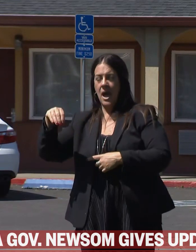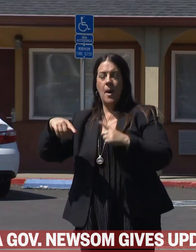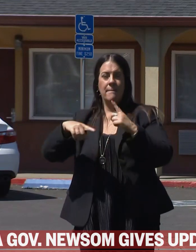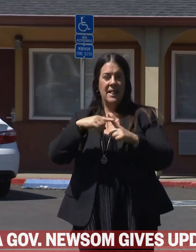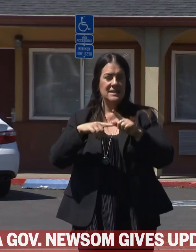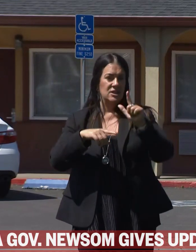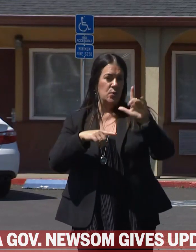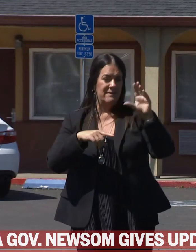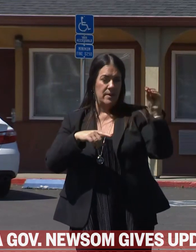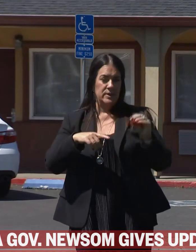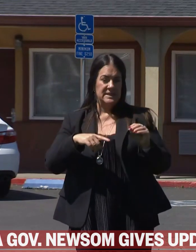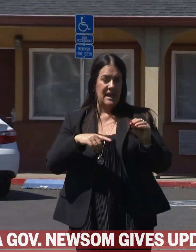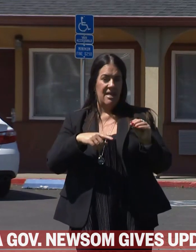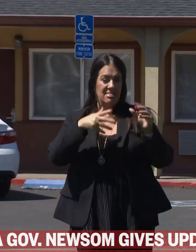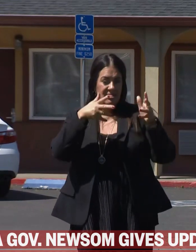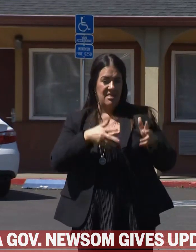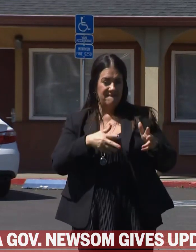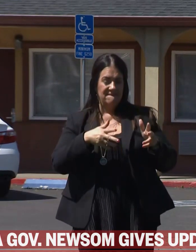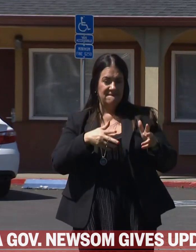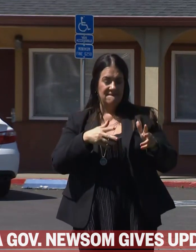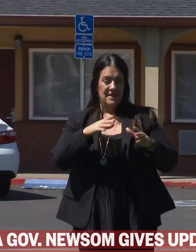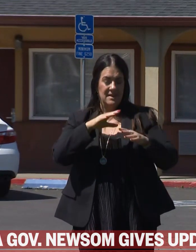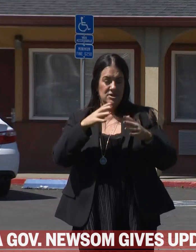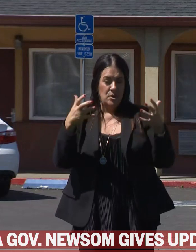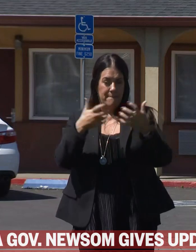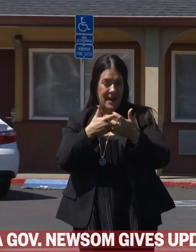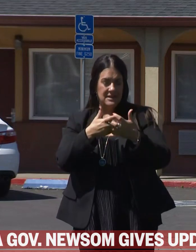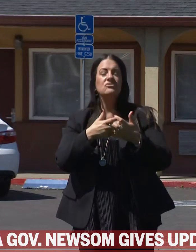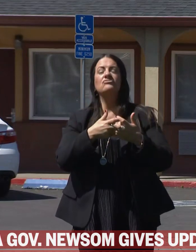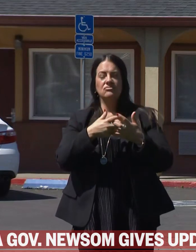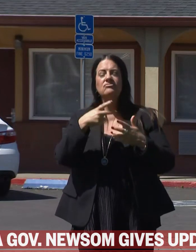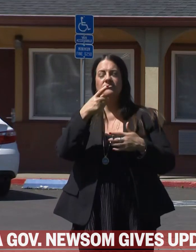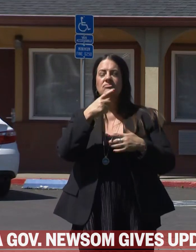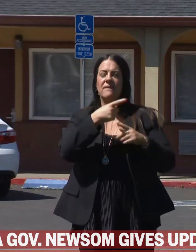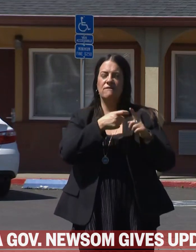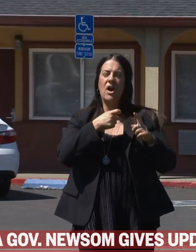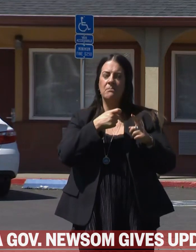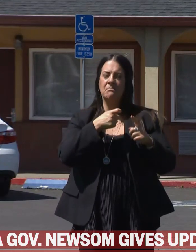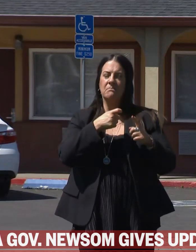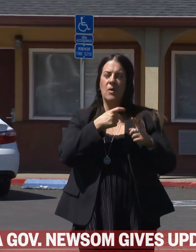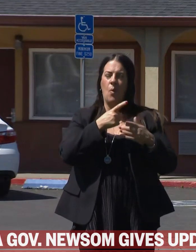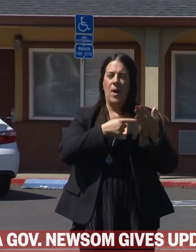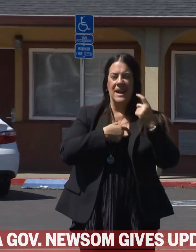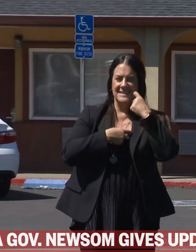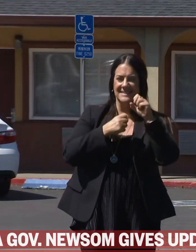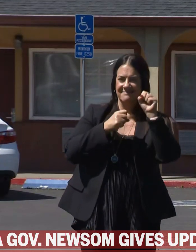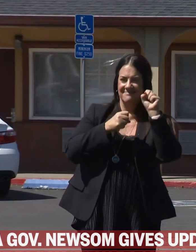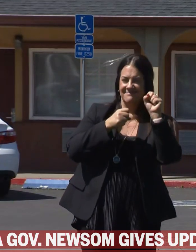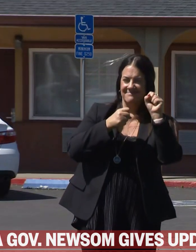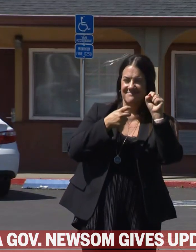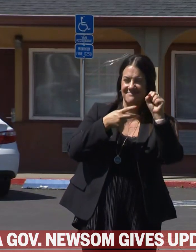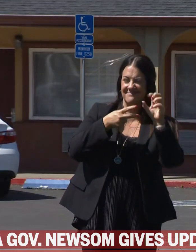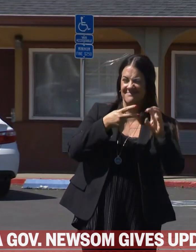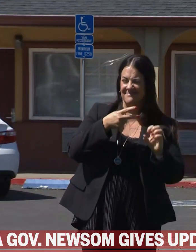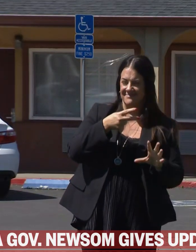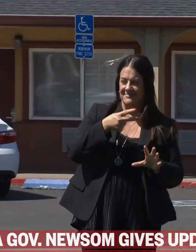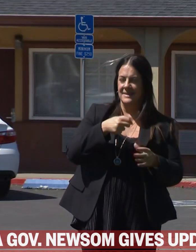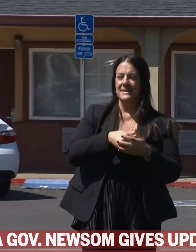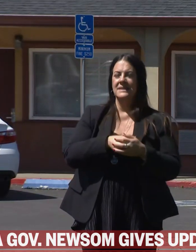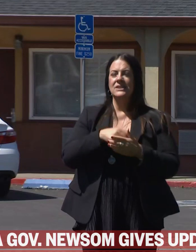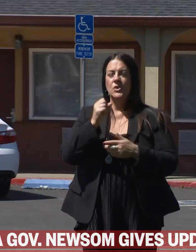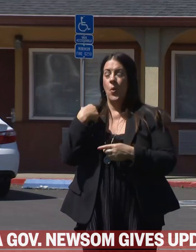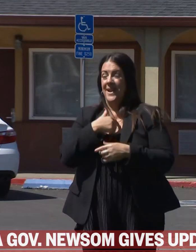and the counties. And as I said, beyond that, very clearly, we are looking at our new leases, these occupancy leases that